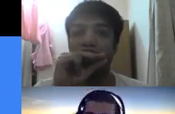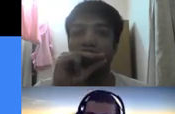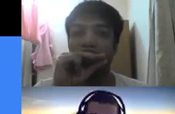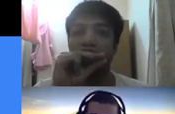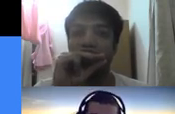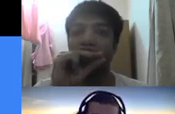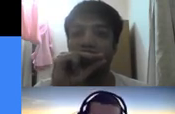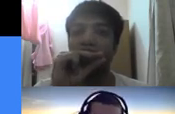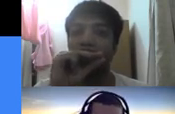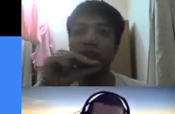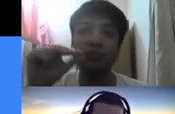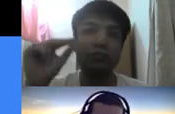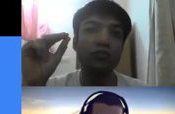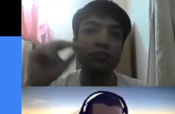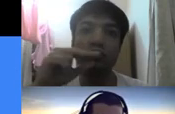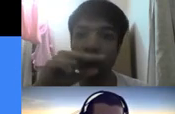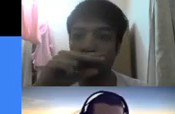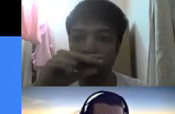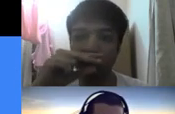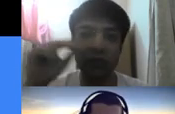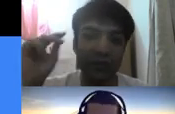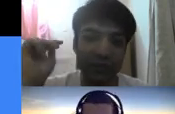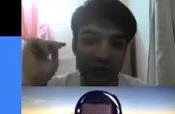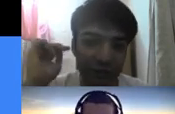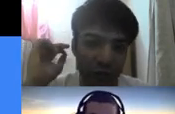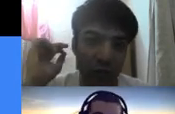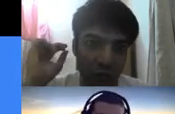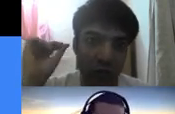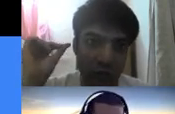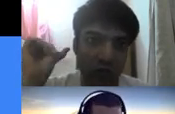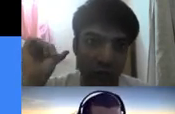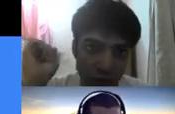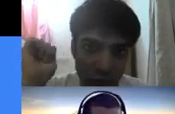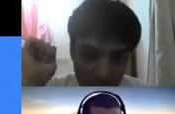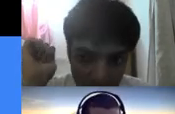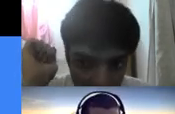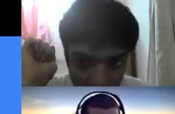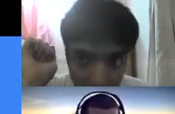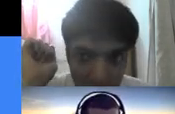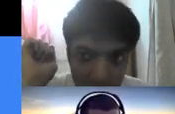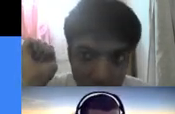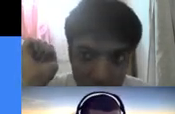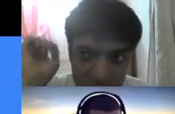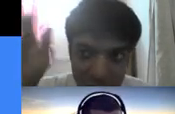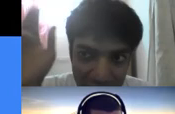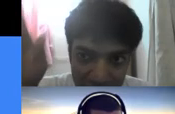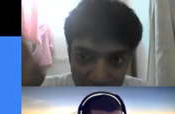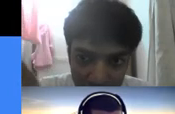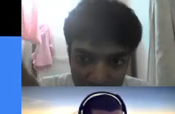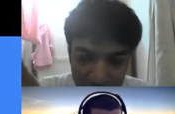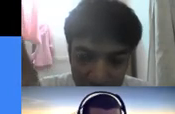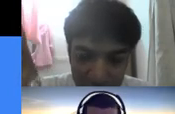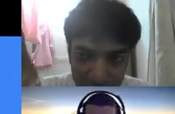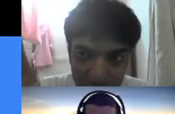Yeah, but other than that, I think that like these are the main options. So having either the frame, pose estimation, or detection. Yeah. Rahul, does that answer